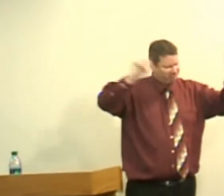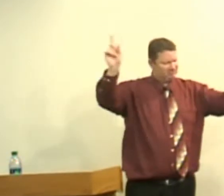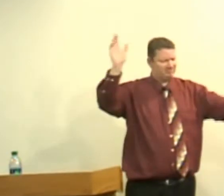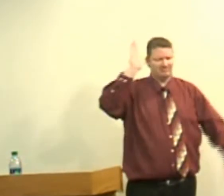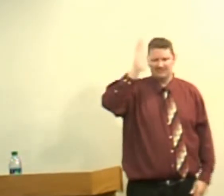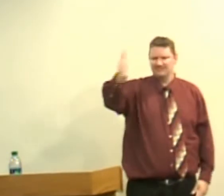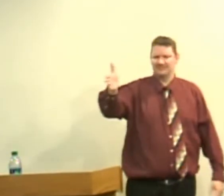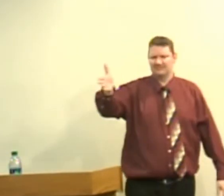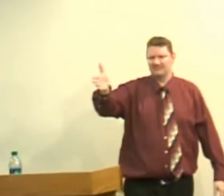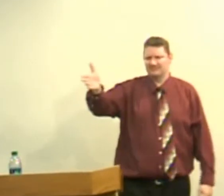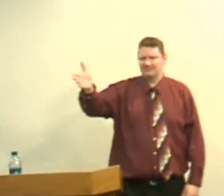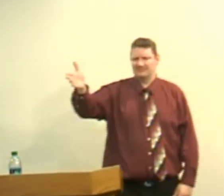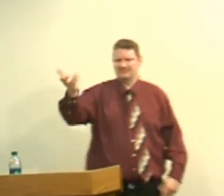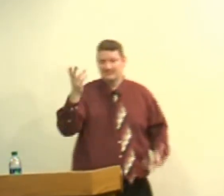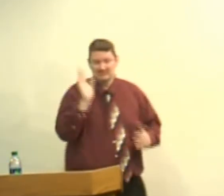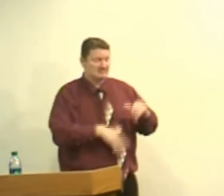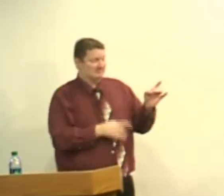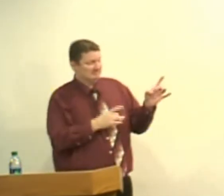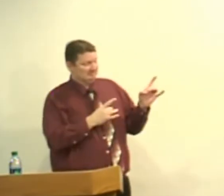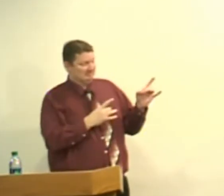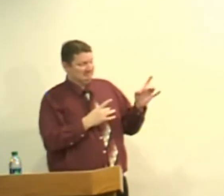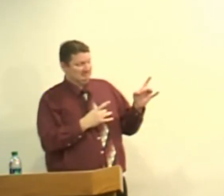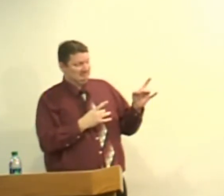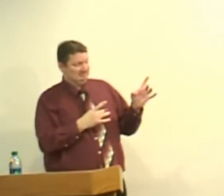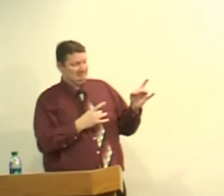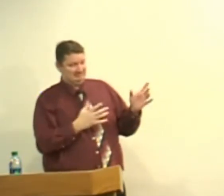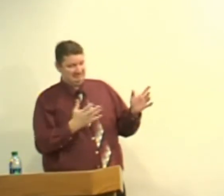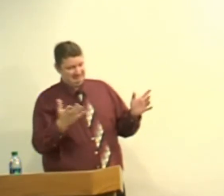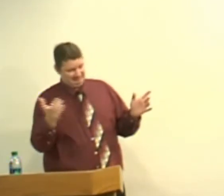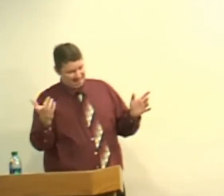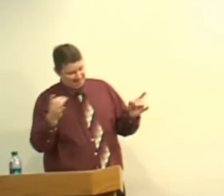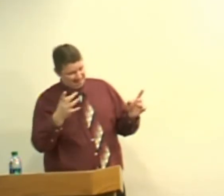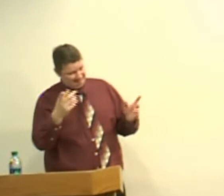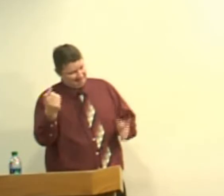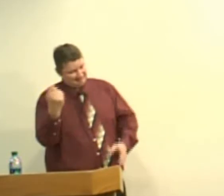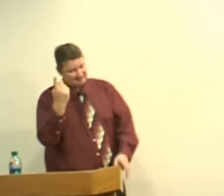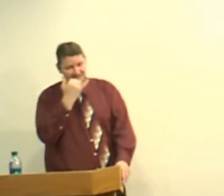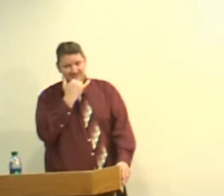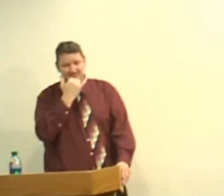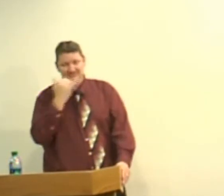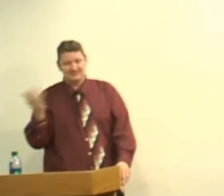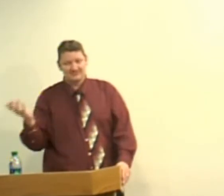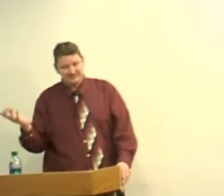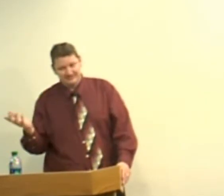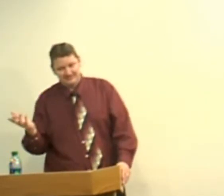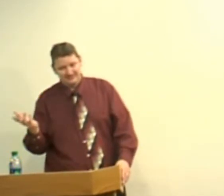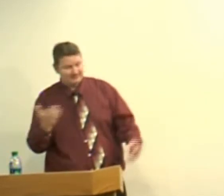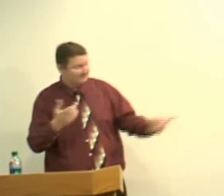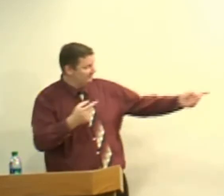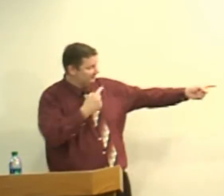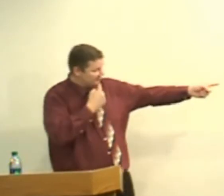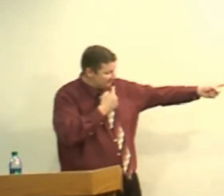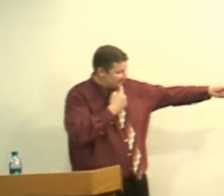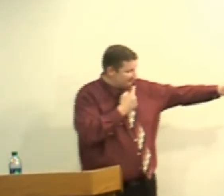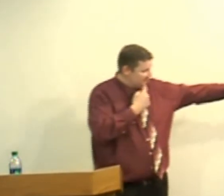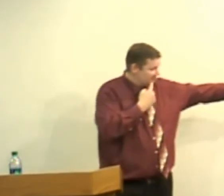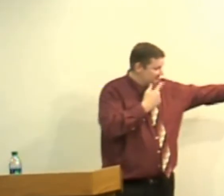It is a sacrifice. Not to say that to talk about one another. That's wrong. Not to